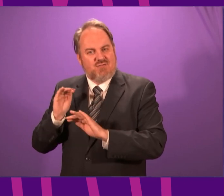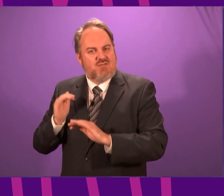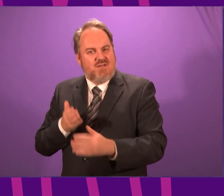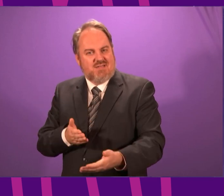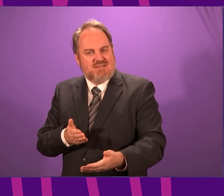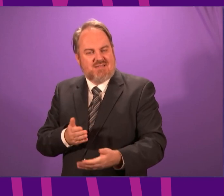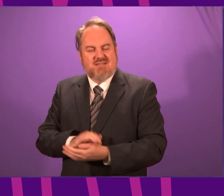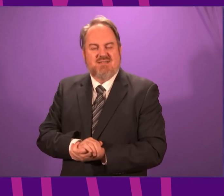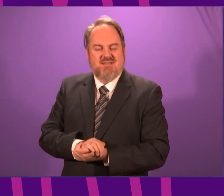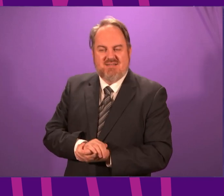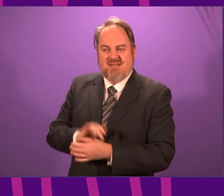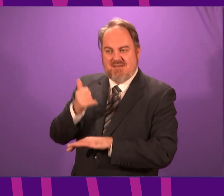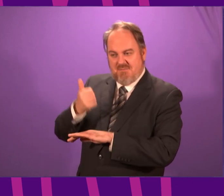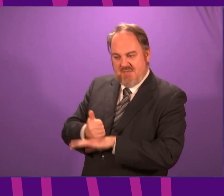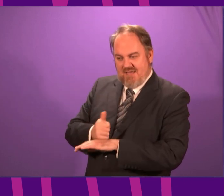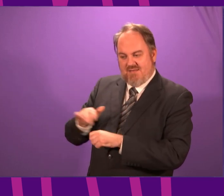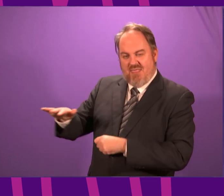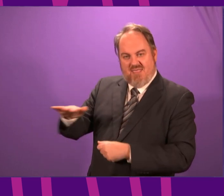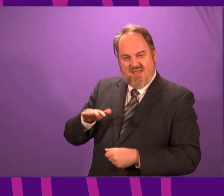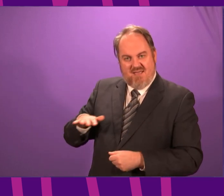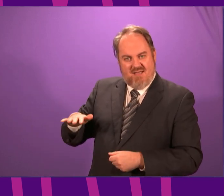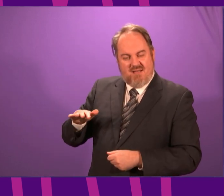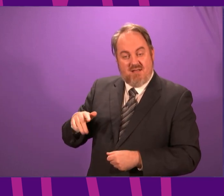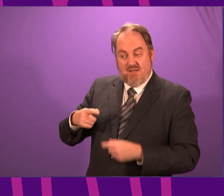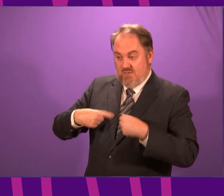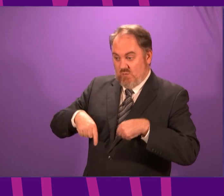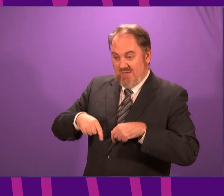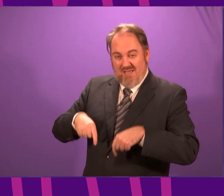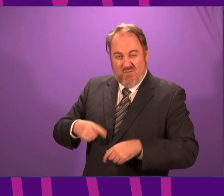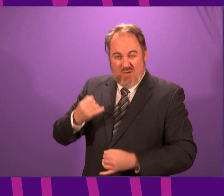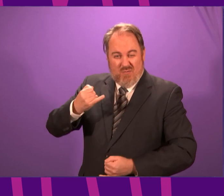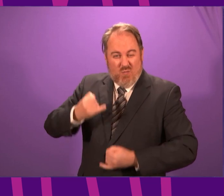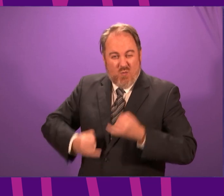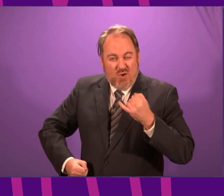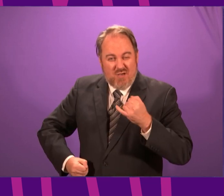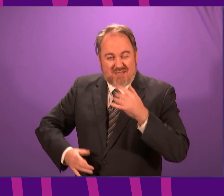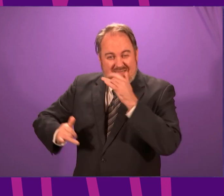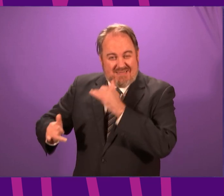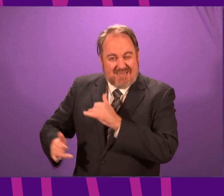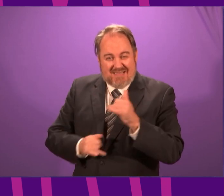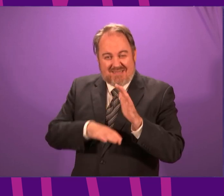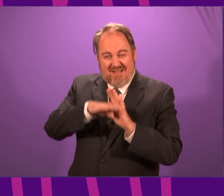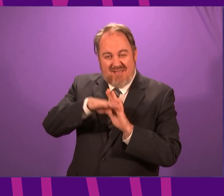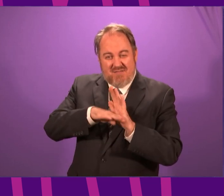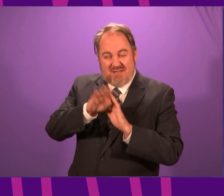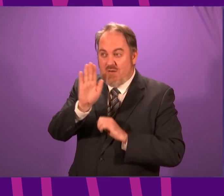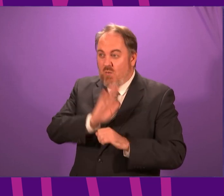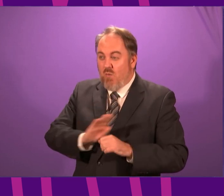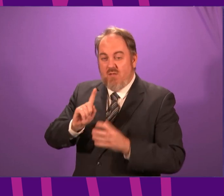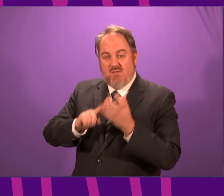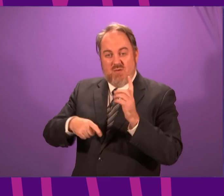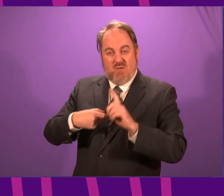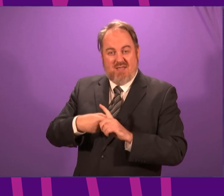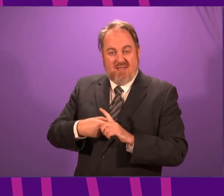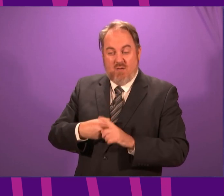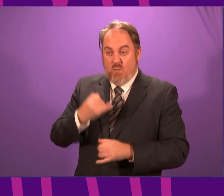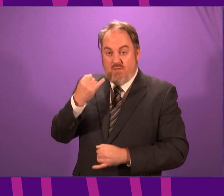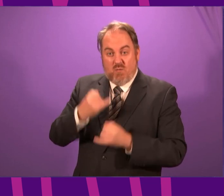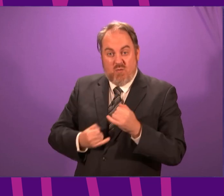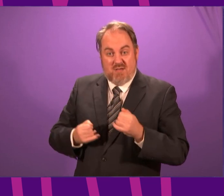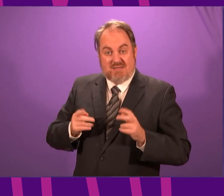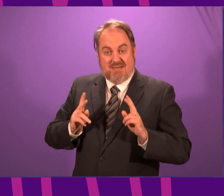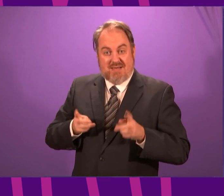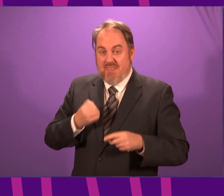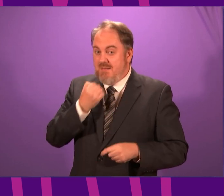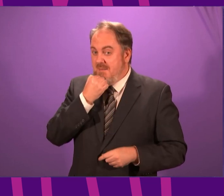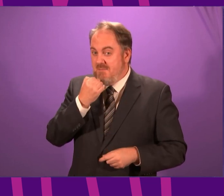and tracing systems in place. We have one of the worst testing rates in the UK, one of the worst death rates,